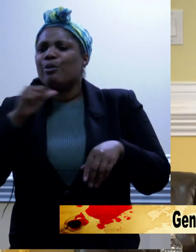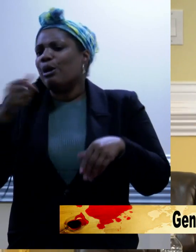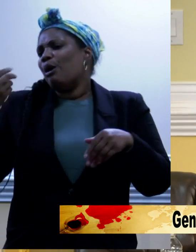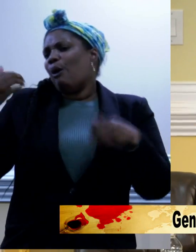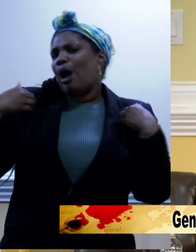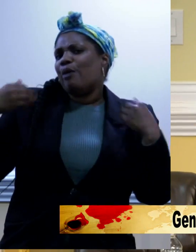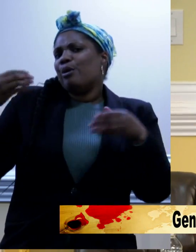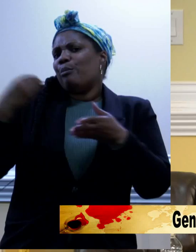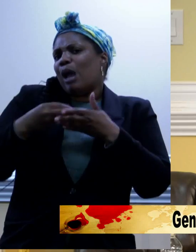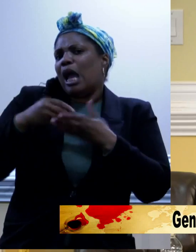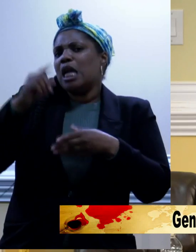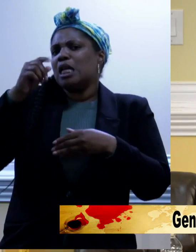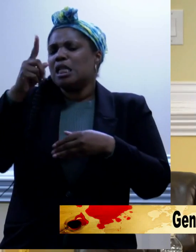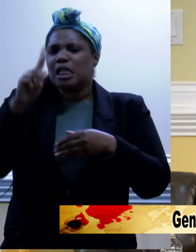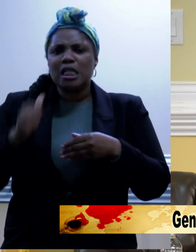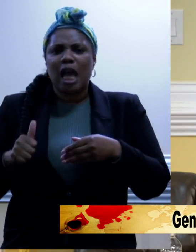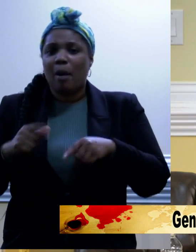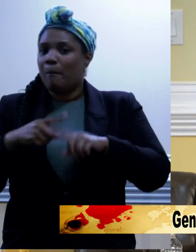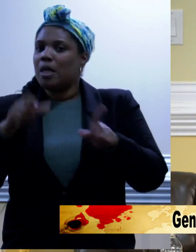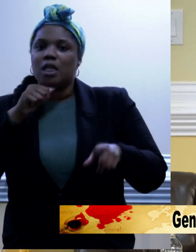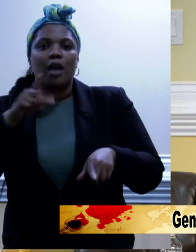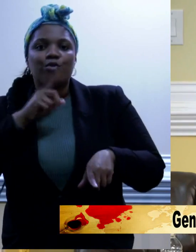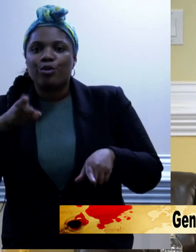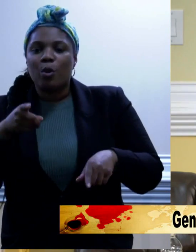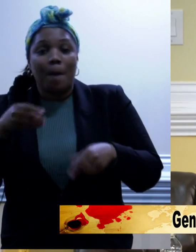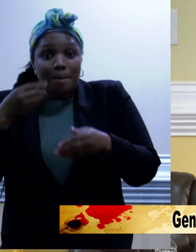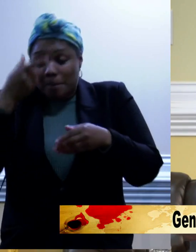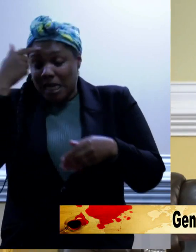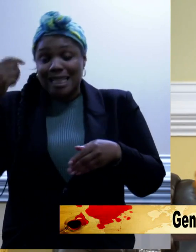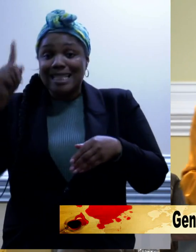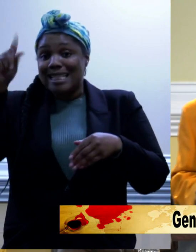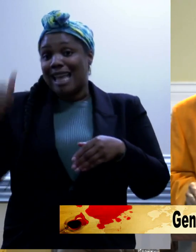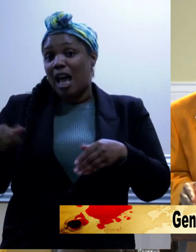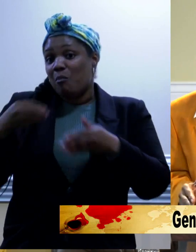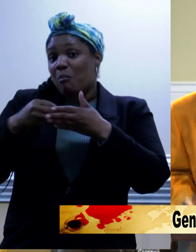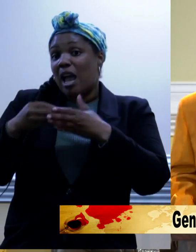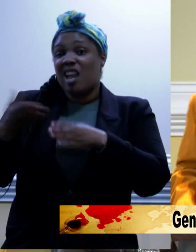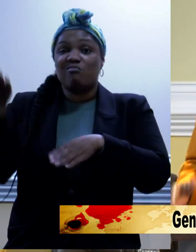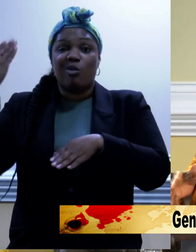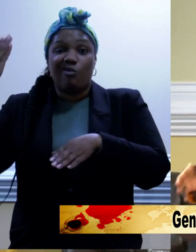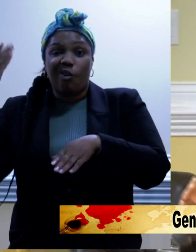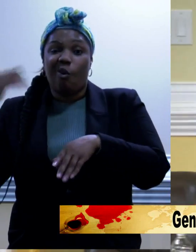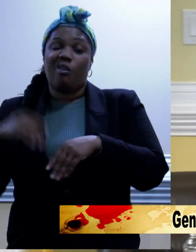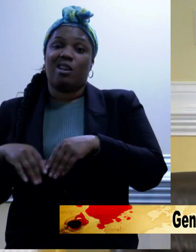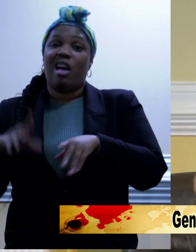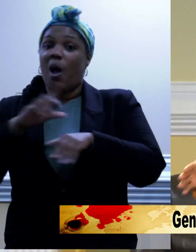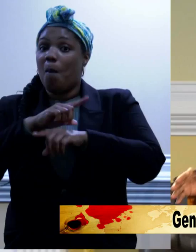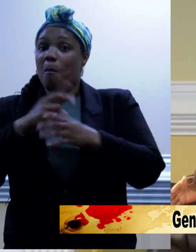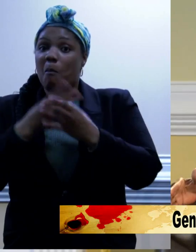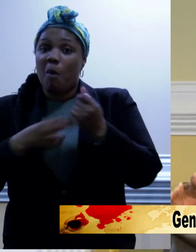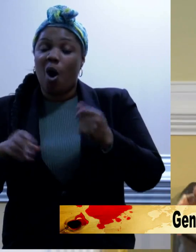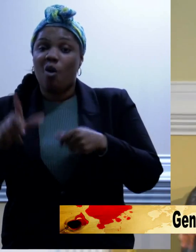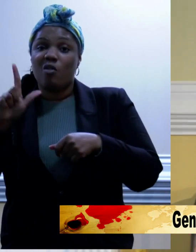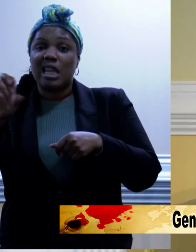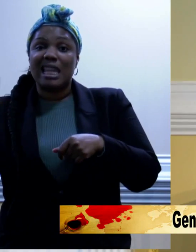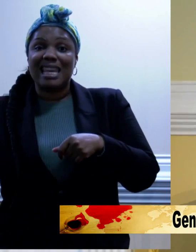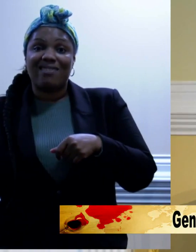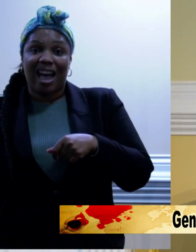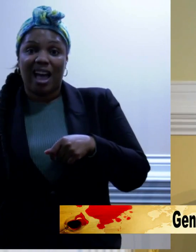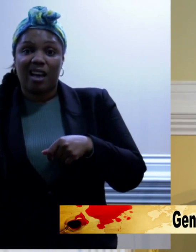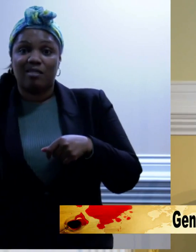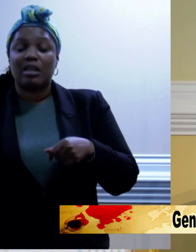Melchizedek? He was a priest of the Most High God. And he didn't come with the fatted calf. He came with bread and